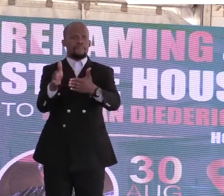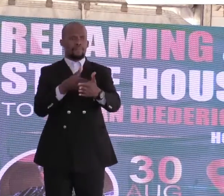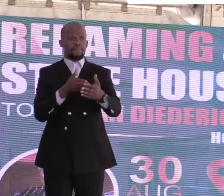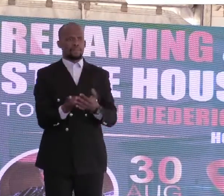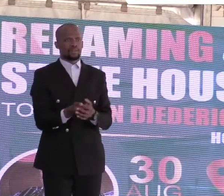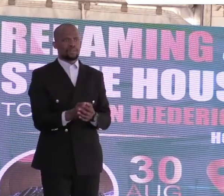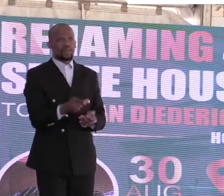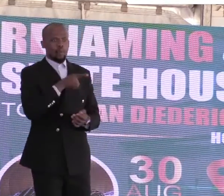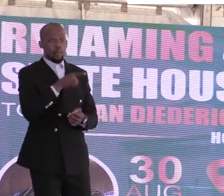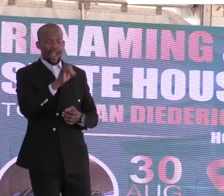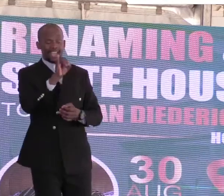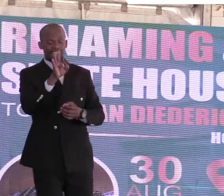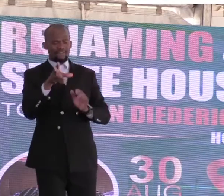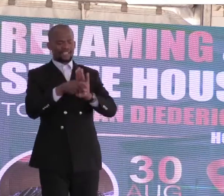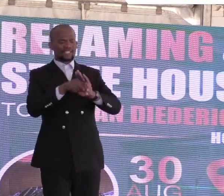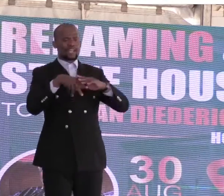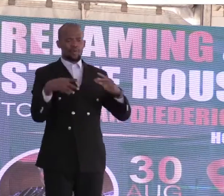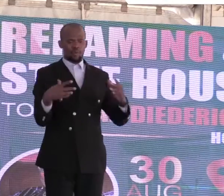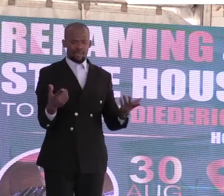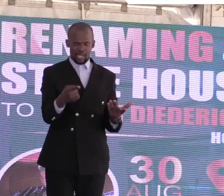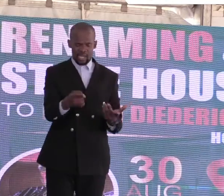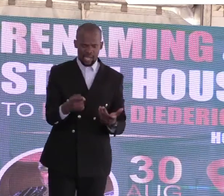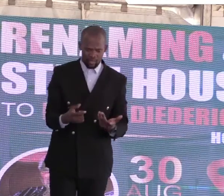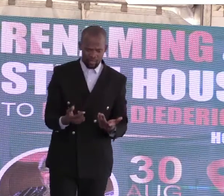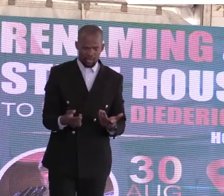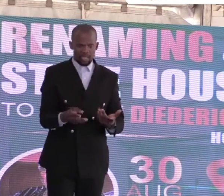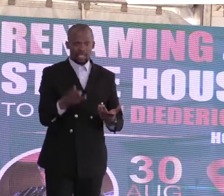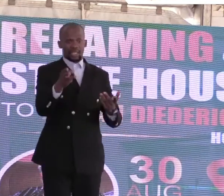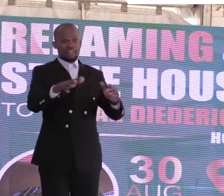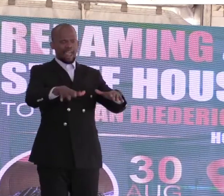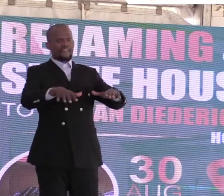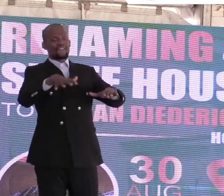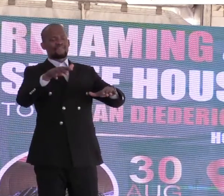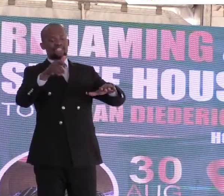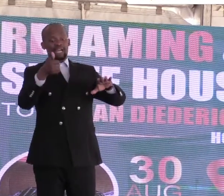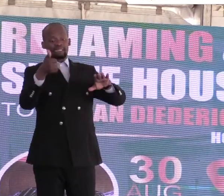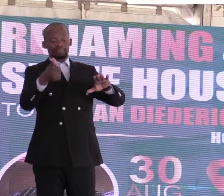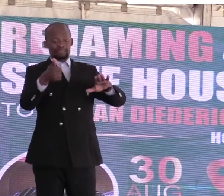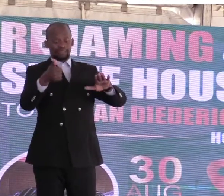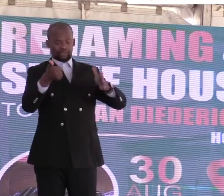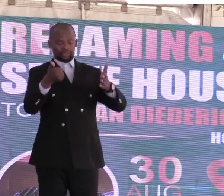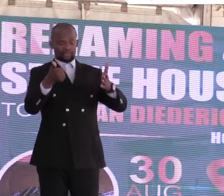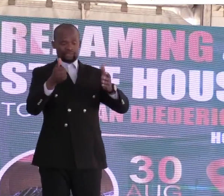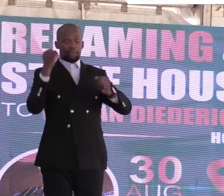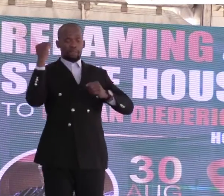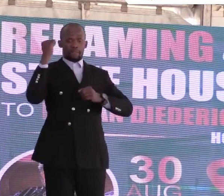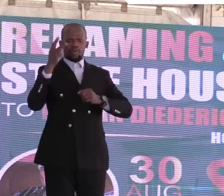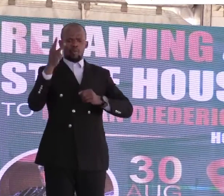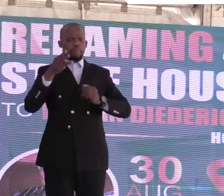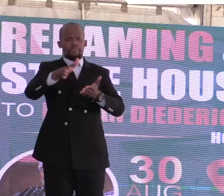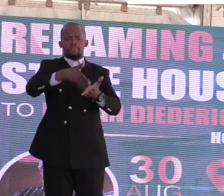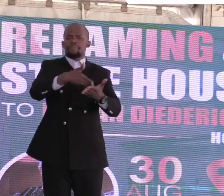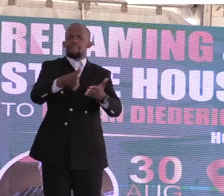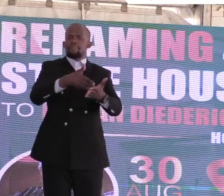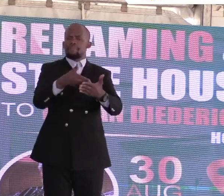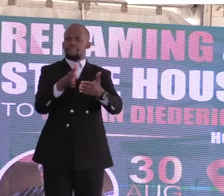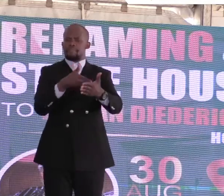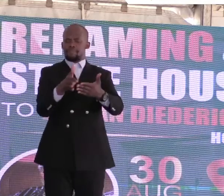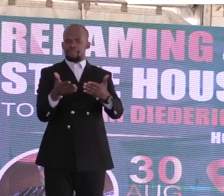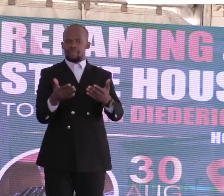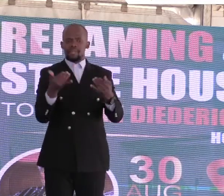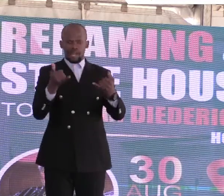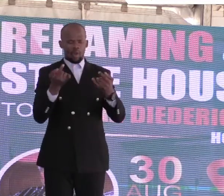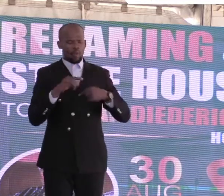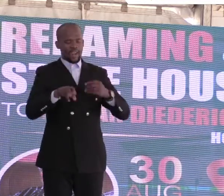situation whereby the 1956 march would be erased in 100 or 200 years from now. This means we need